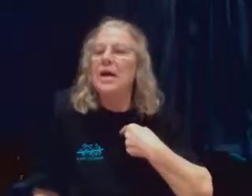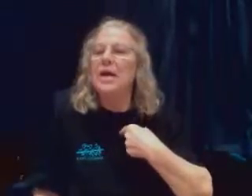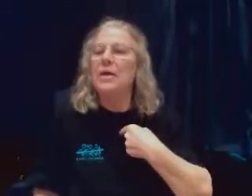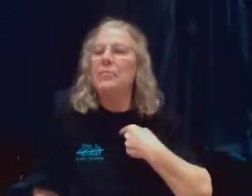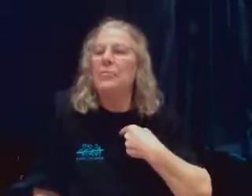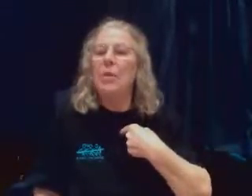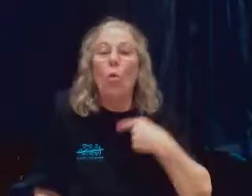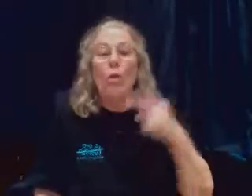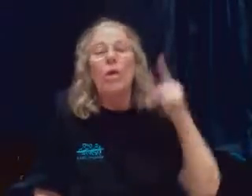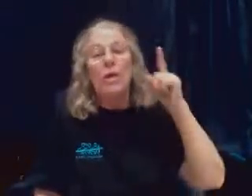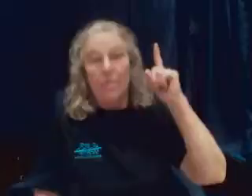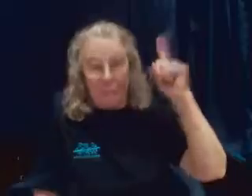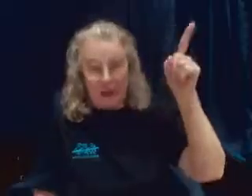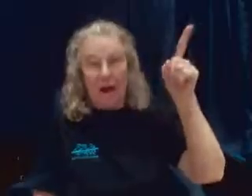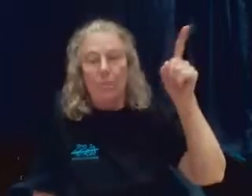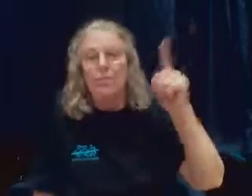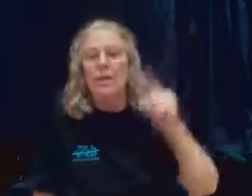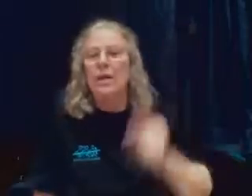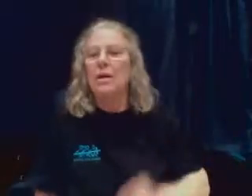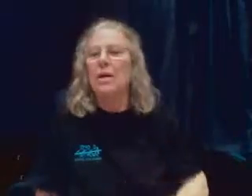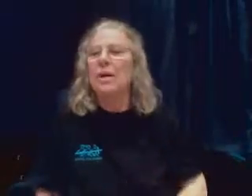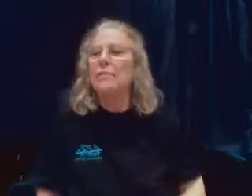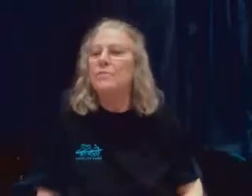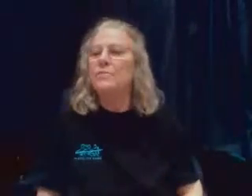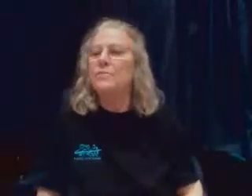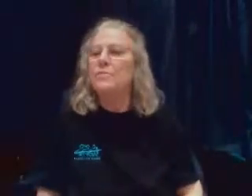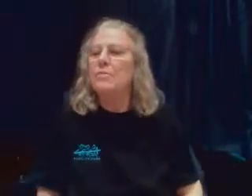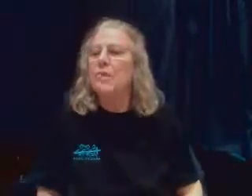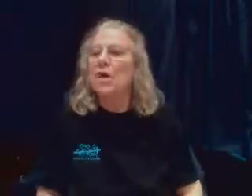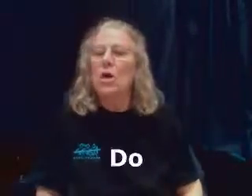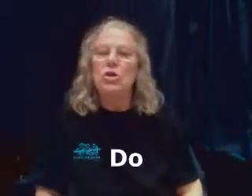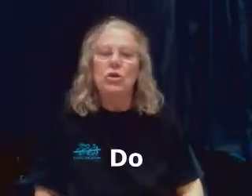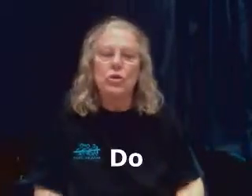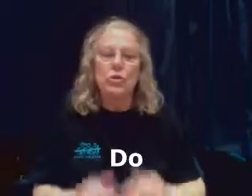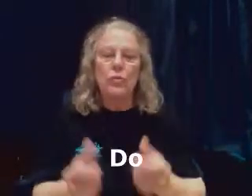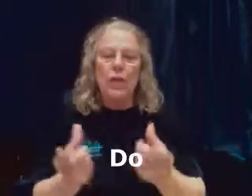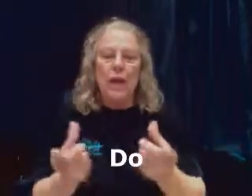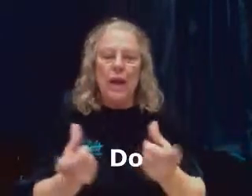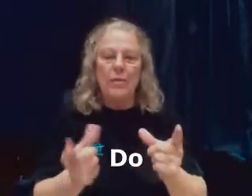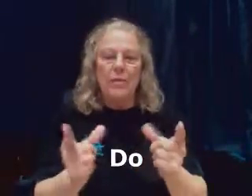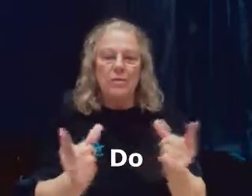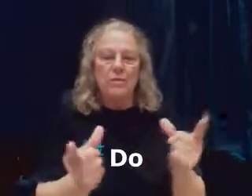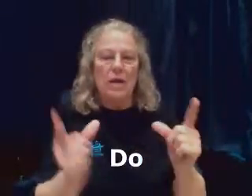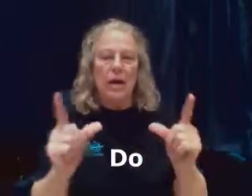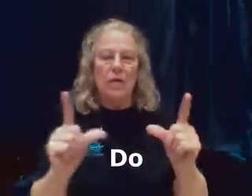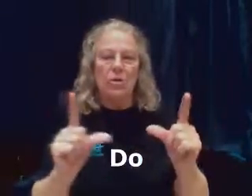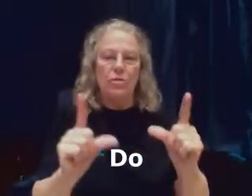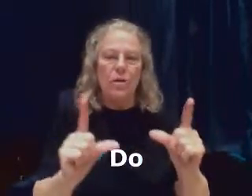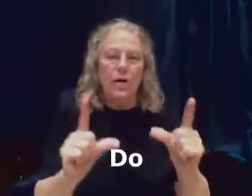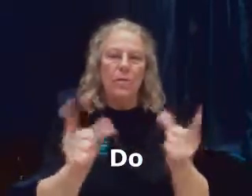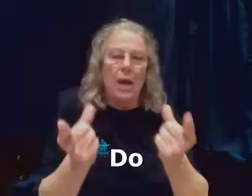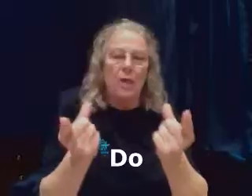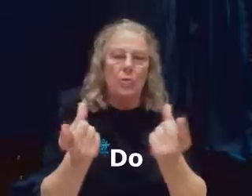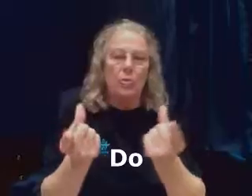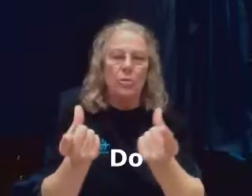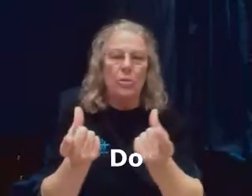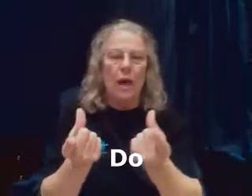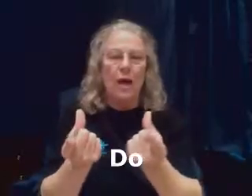sake, or thou, meaning God. Do, and that's your thumb and your